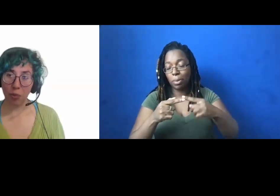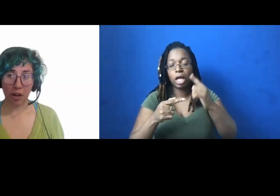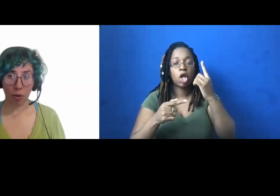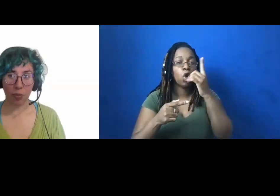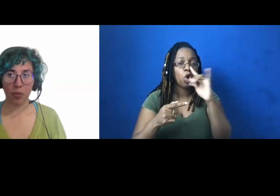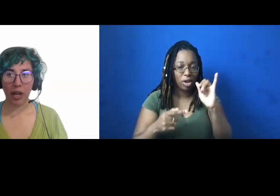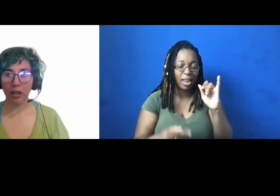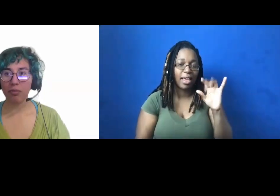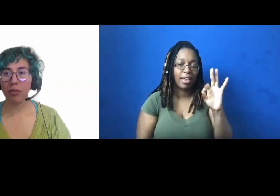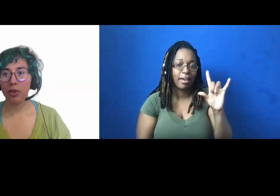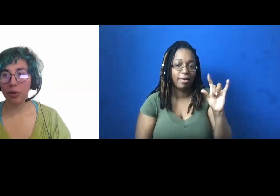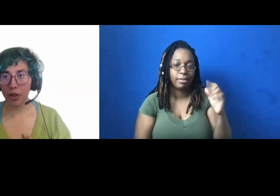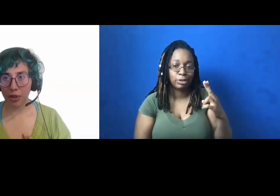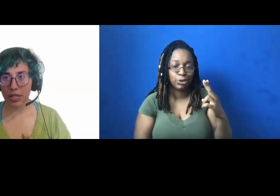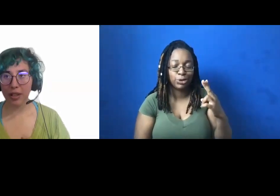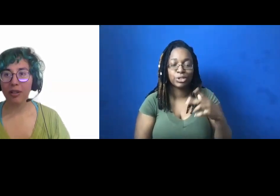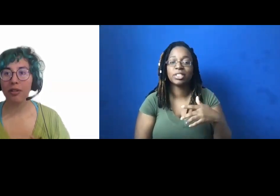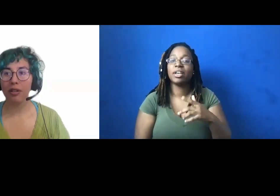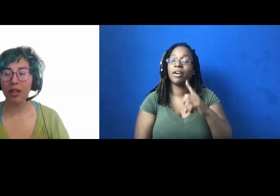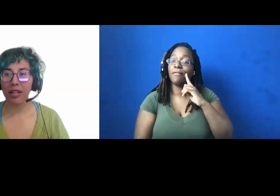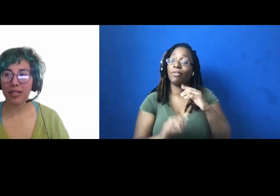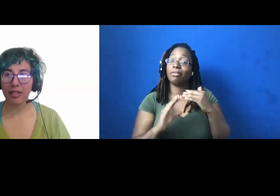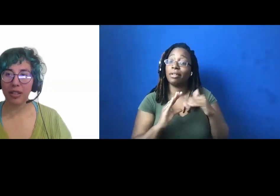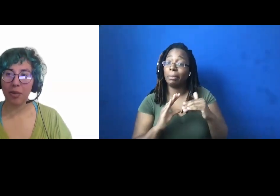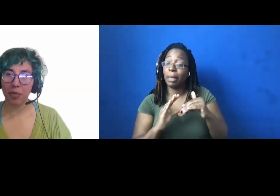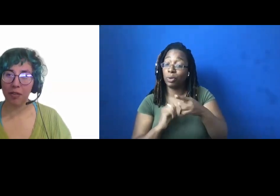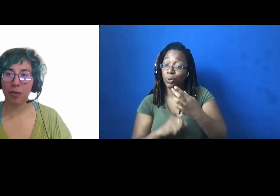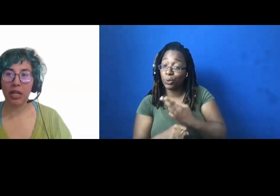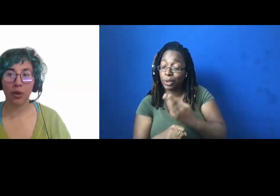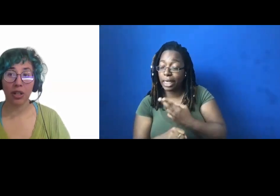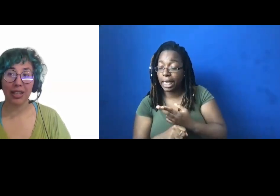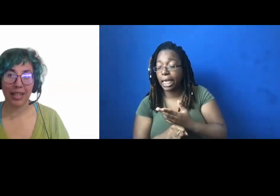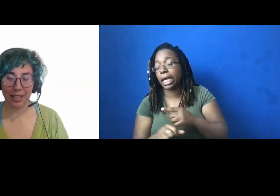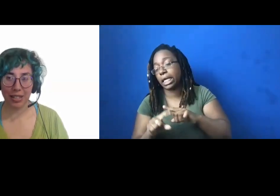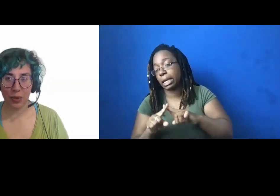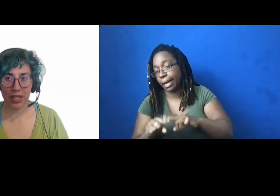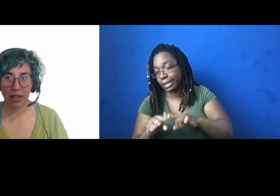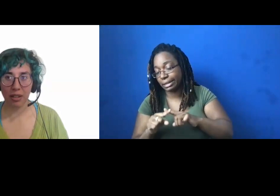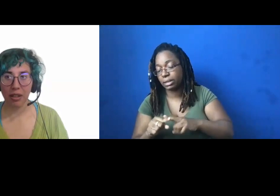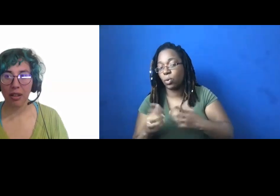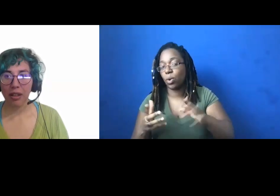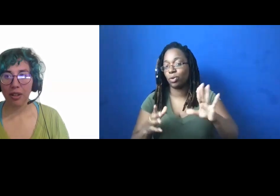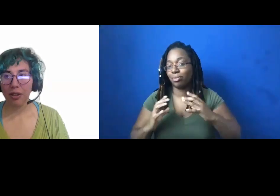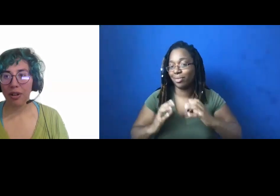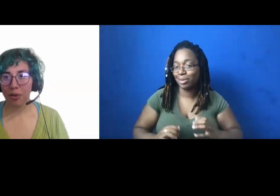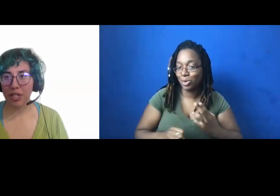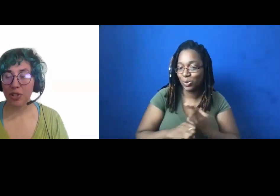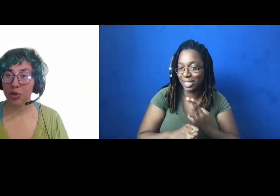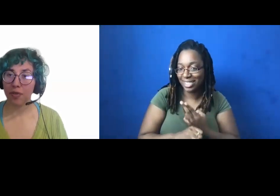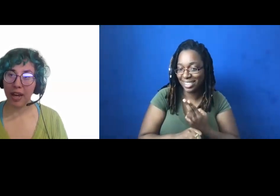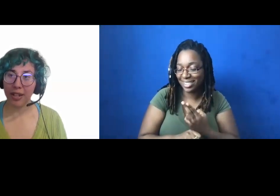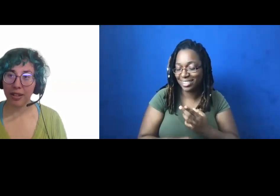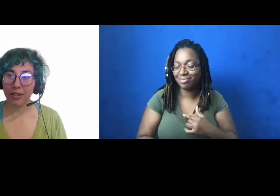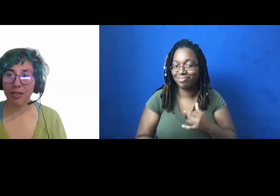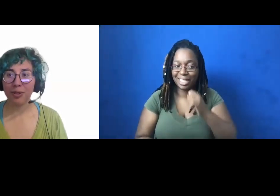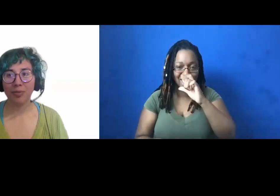the email platform that you are using against the email platform that your client is using. And you're not always sure